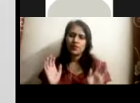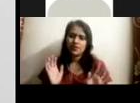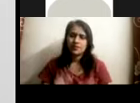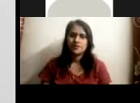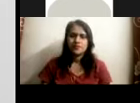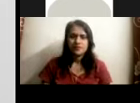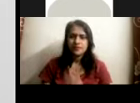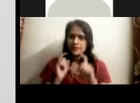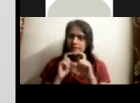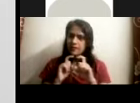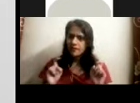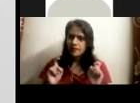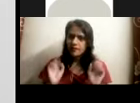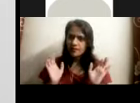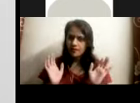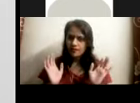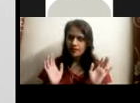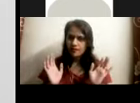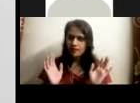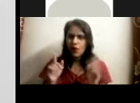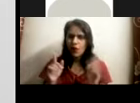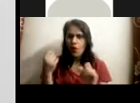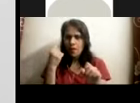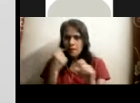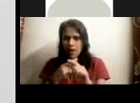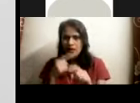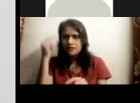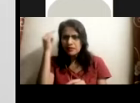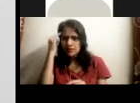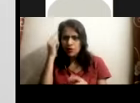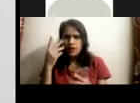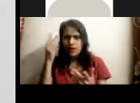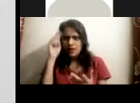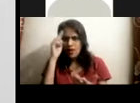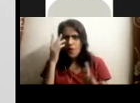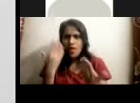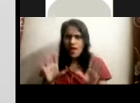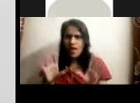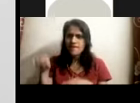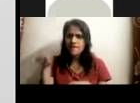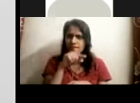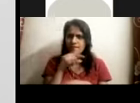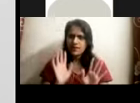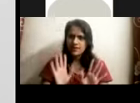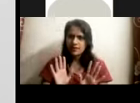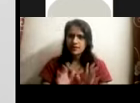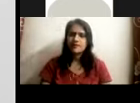it any thoughts on this, please?